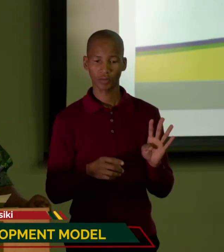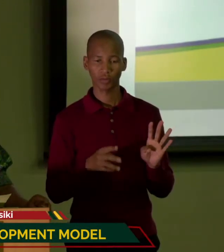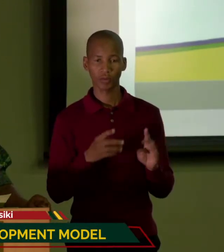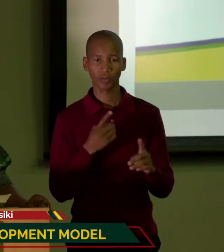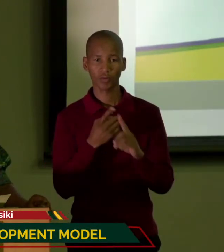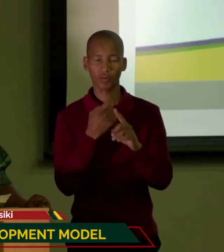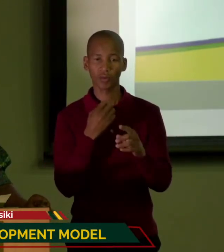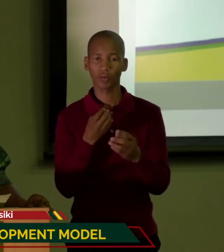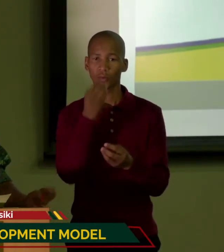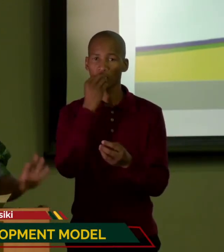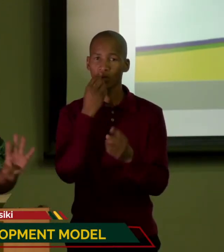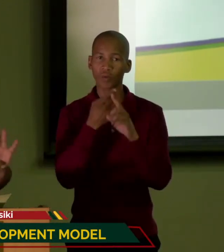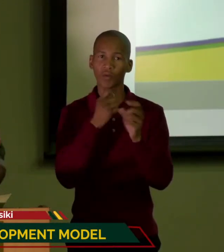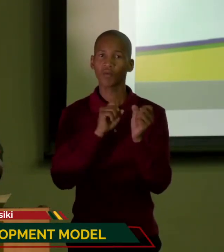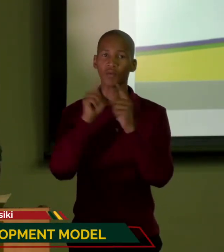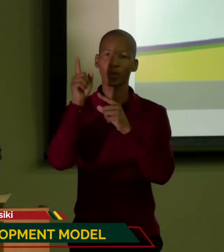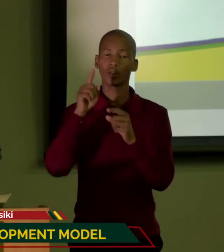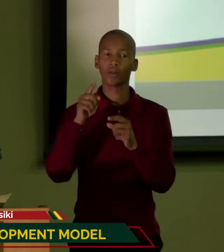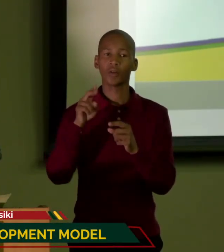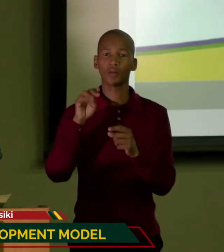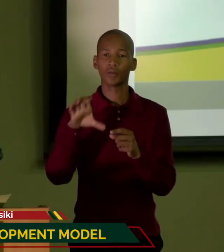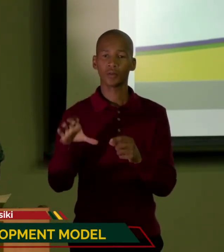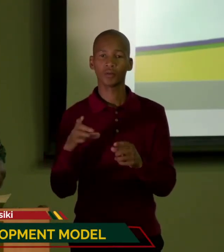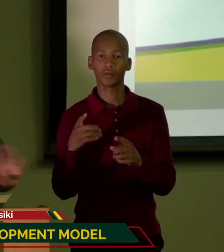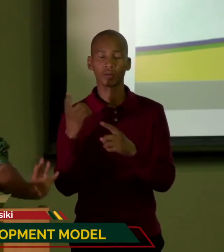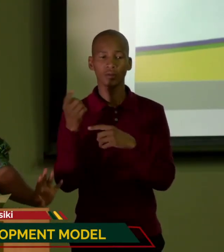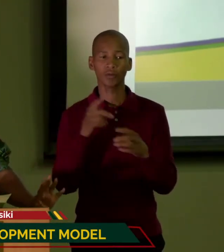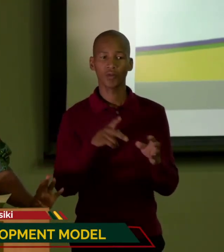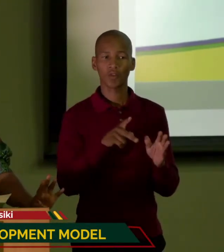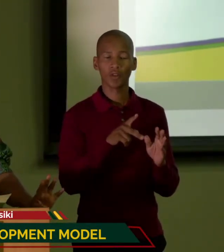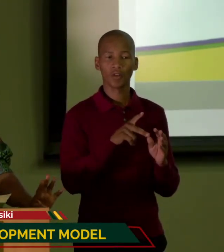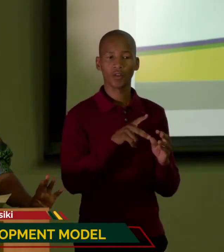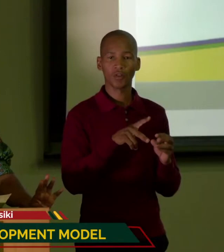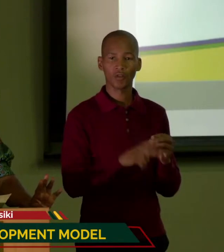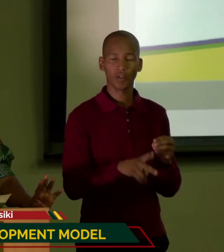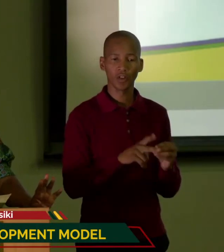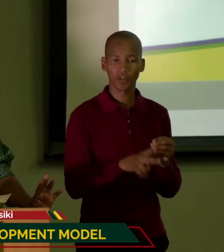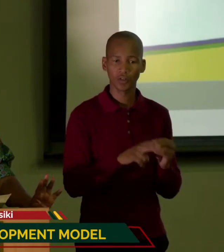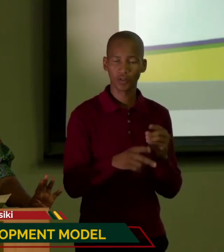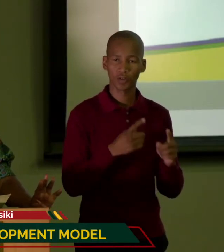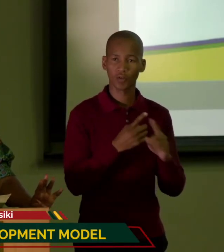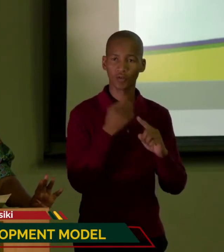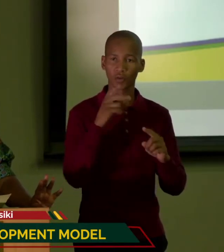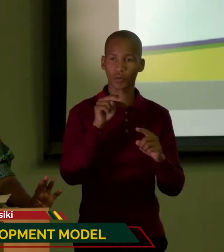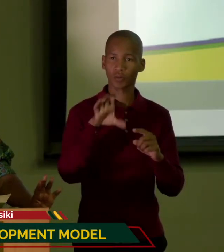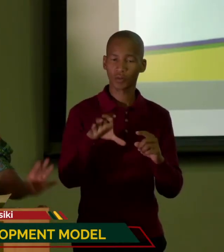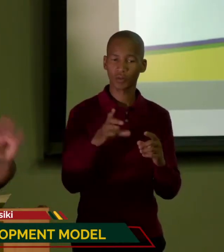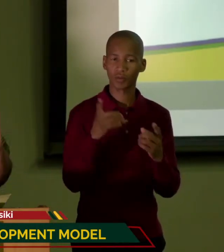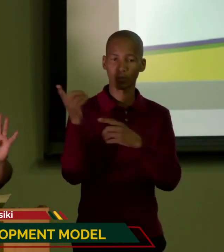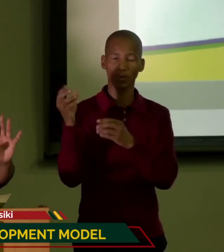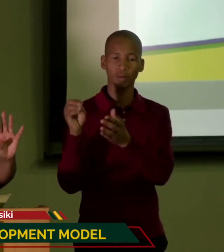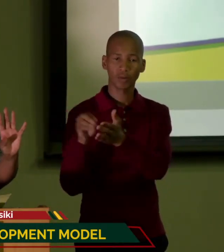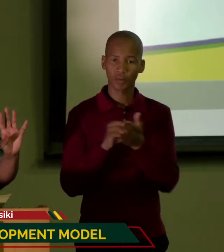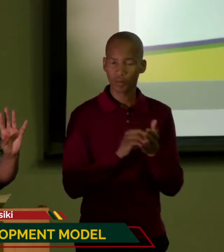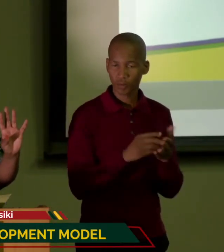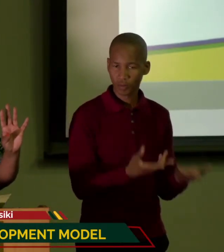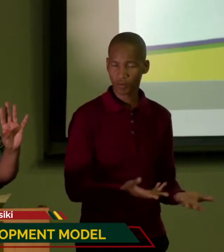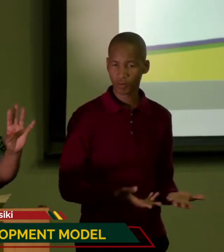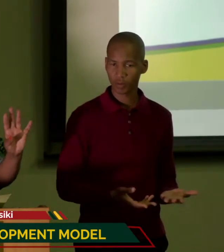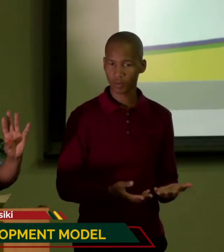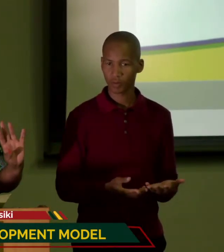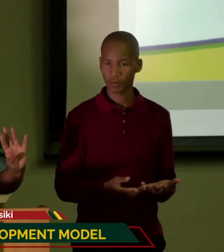from Kokstad ekuseni iiveji zabalungu abazilimileyo Kokstad. That's our assumption. Ngoba